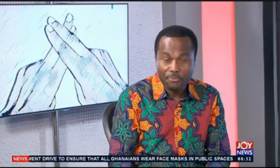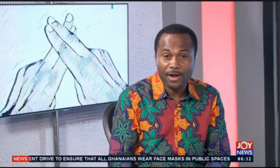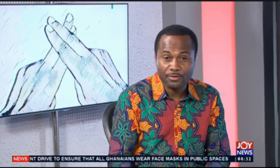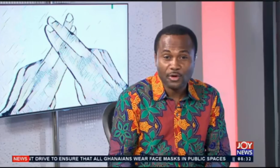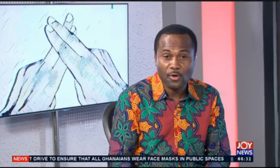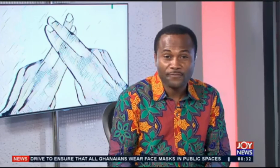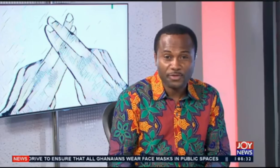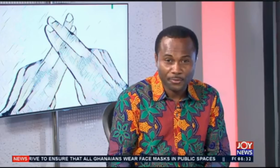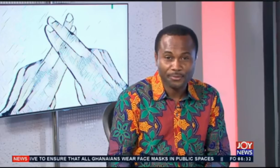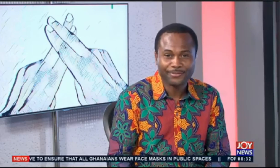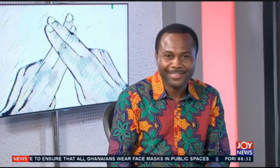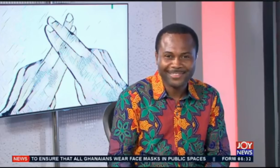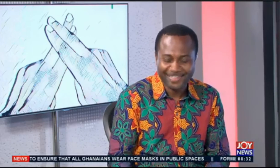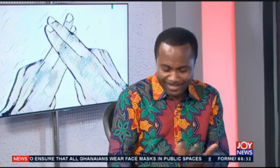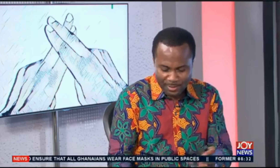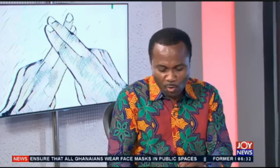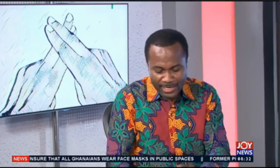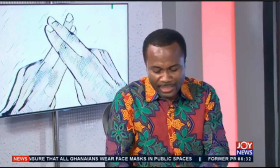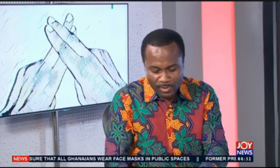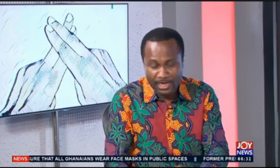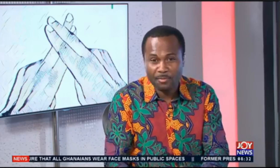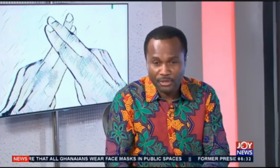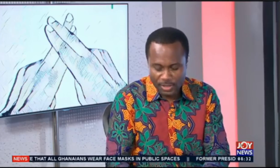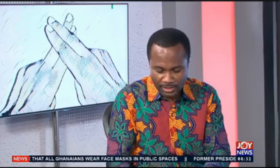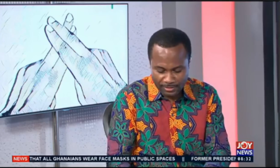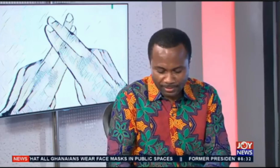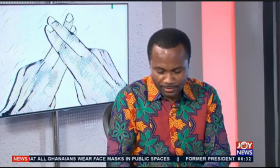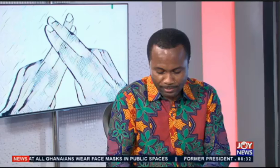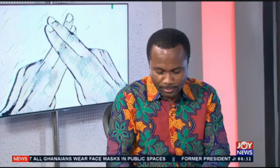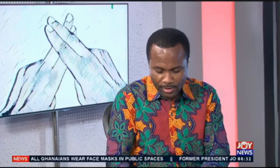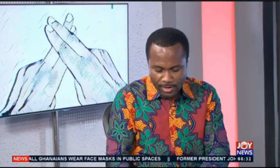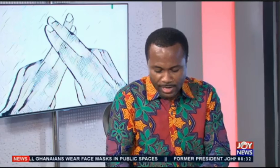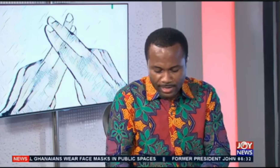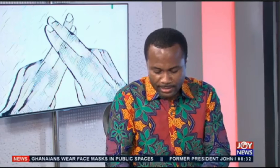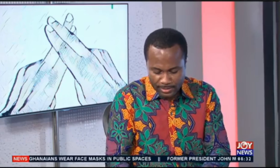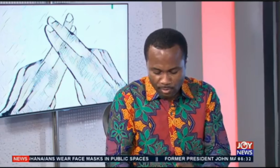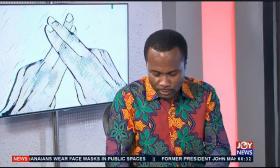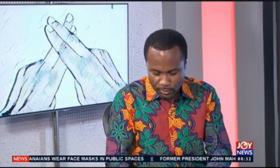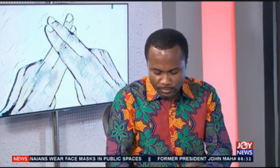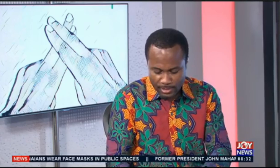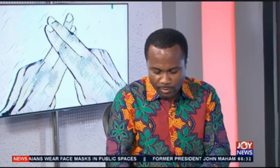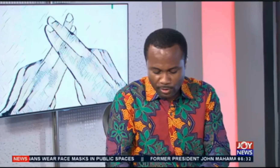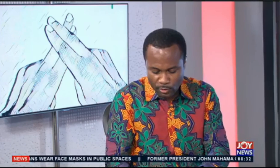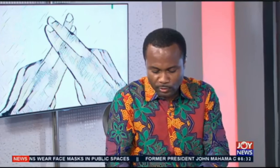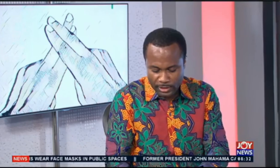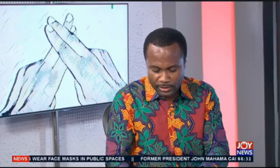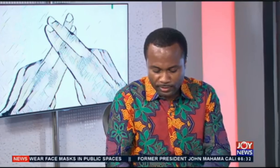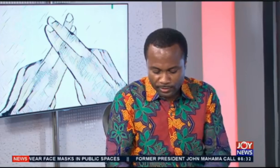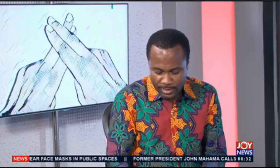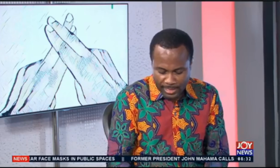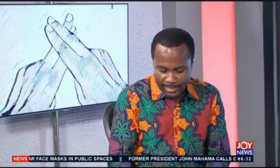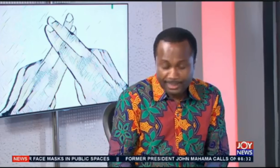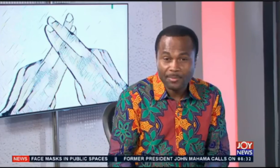are proud of you. And your work has been appreciated. And more so, we also need